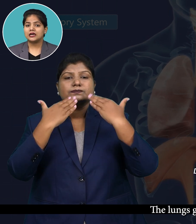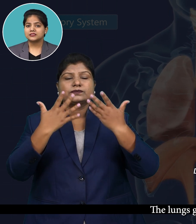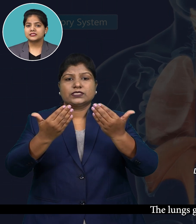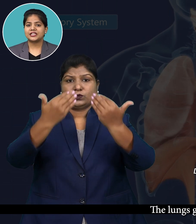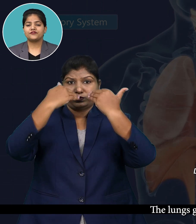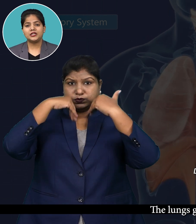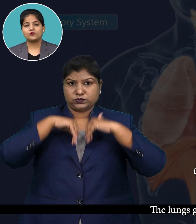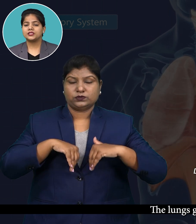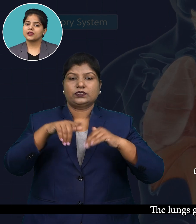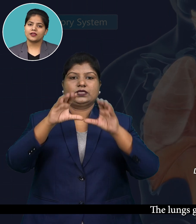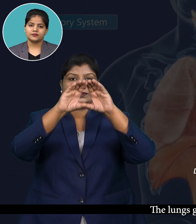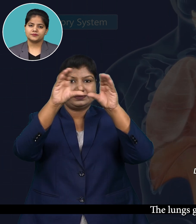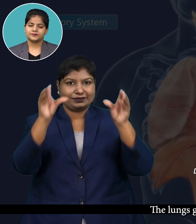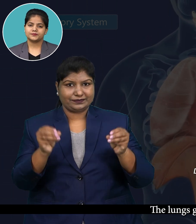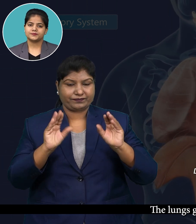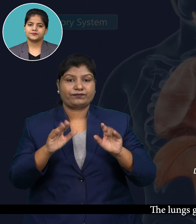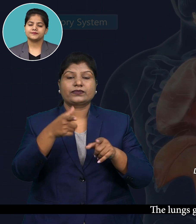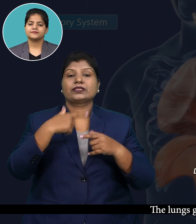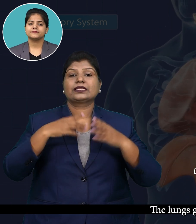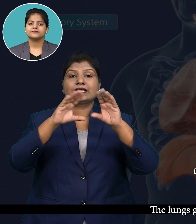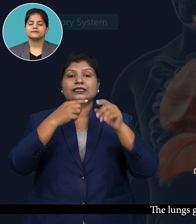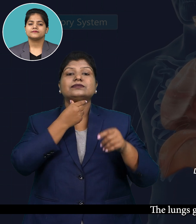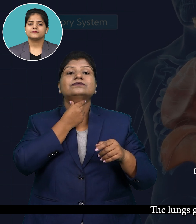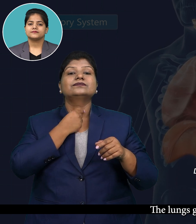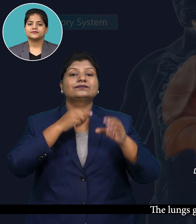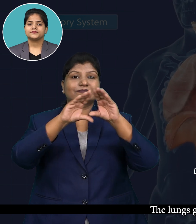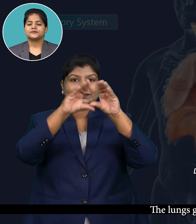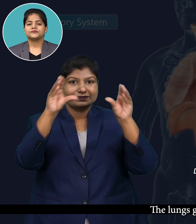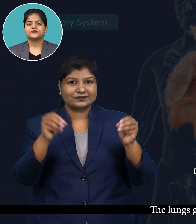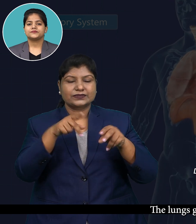The lungs get filled with air.